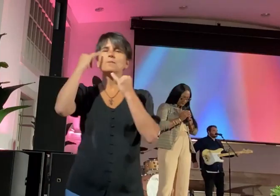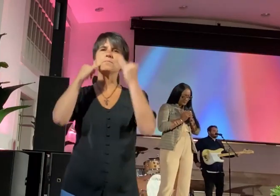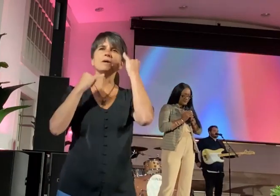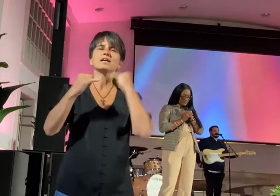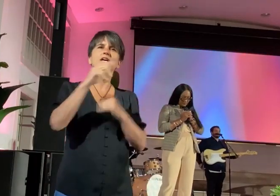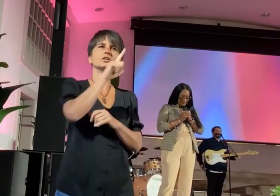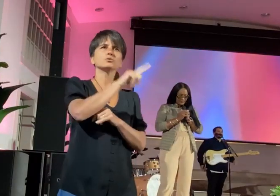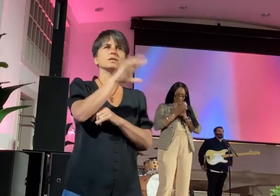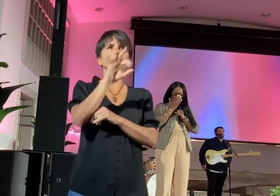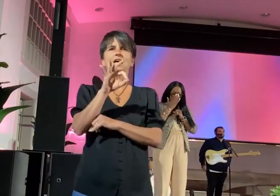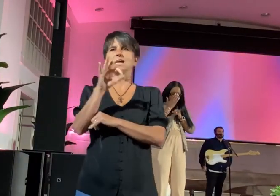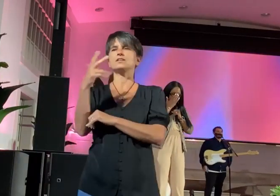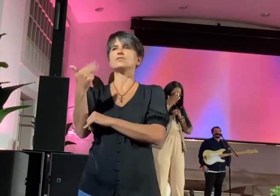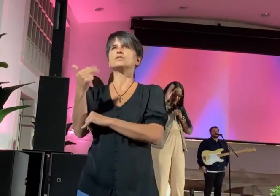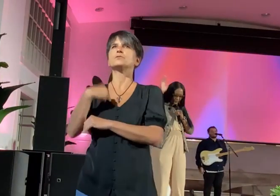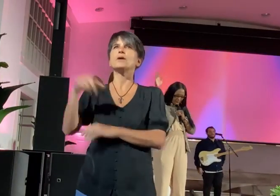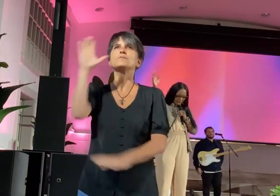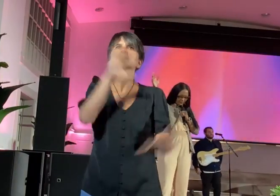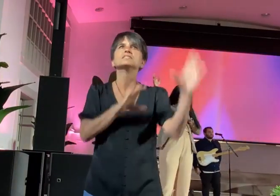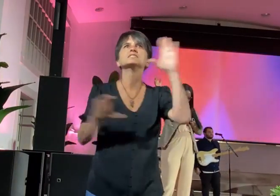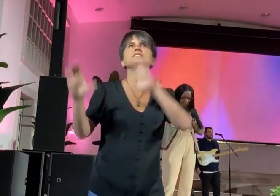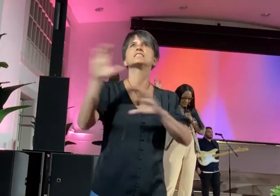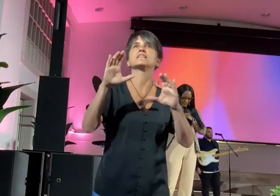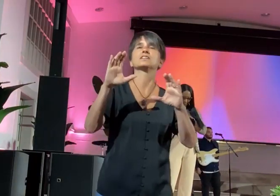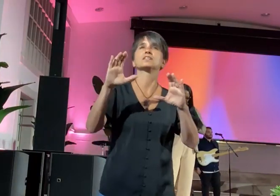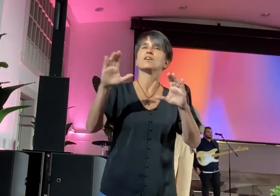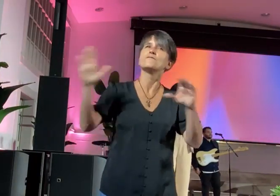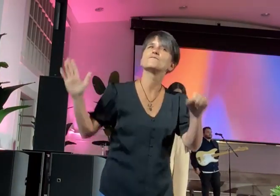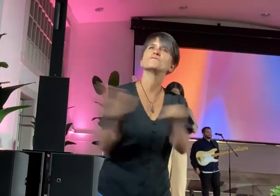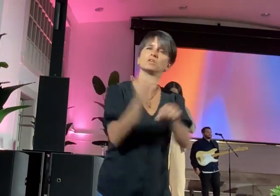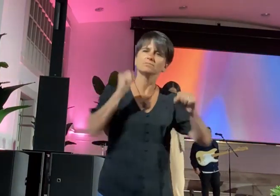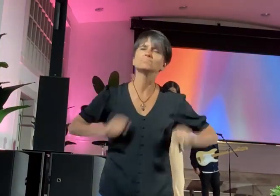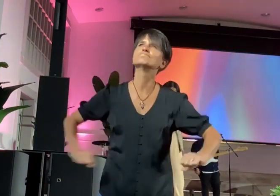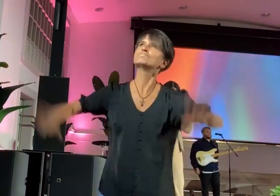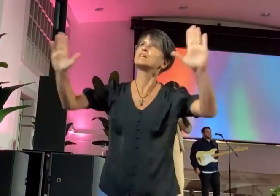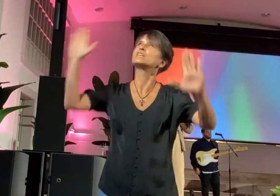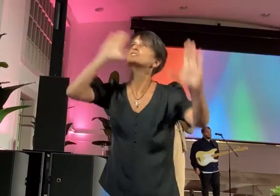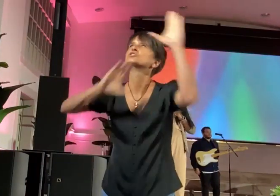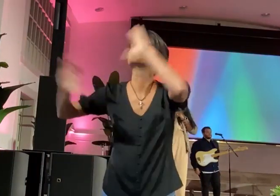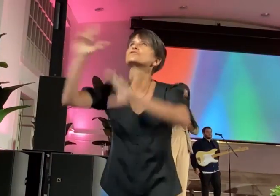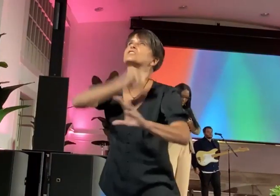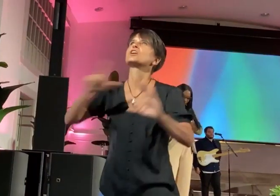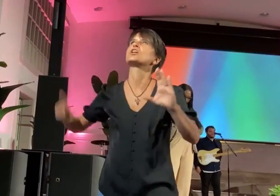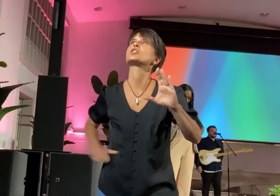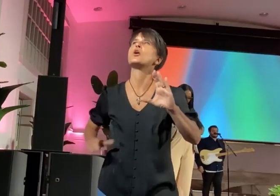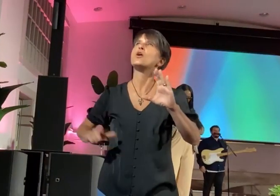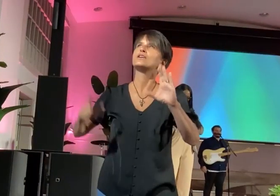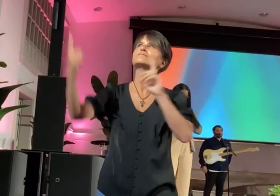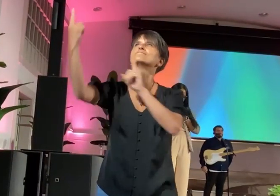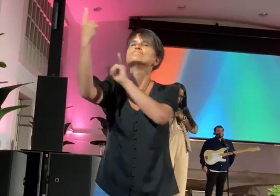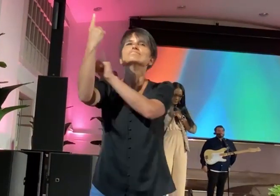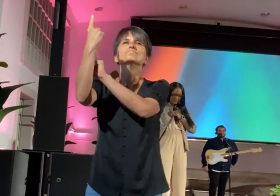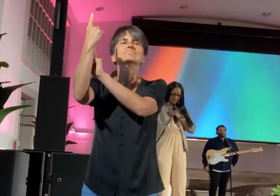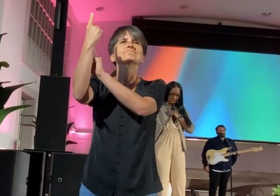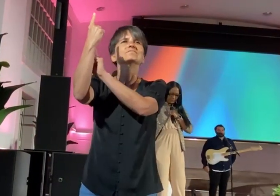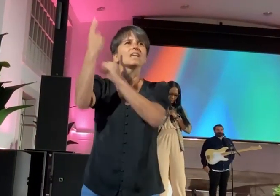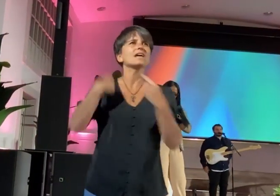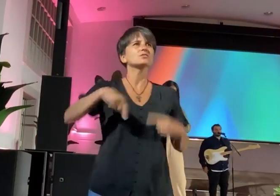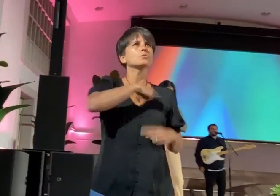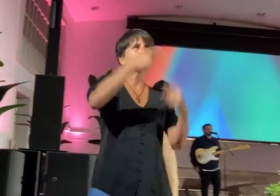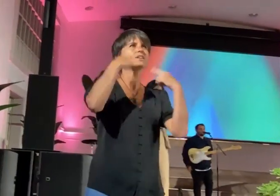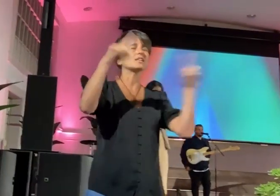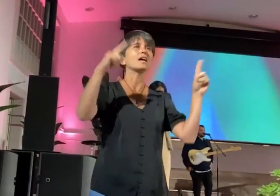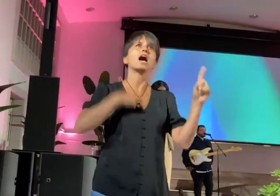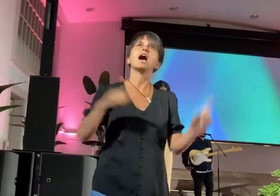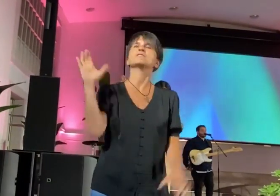verse 13 that says, when we seek the Lord wholeheartedly, we will find him. As we were singing and declaring those words,